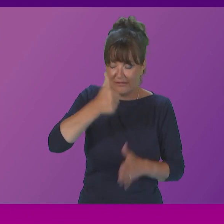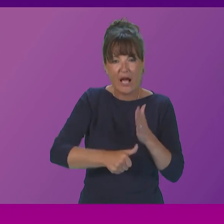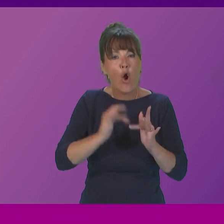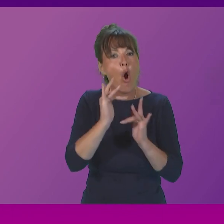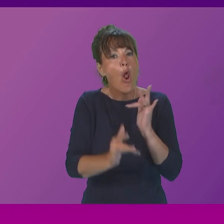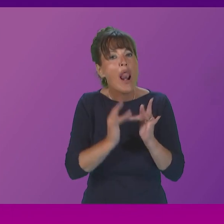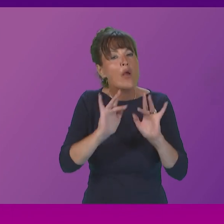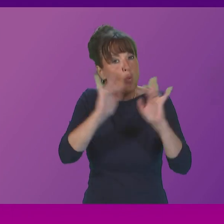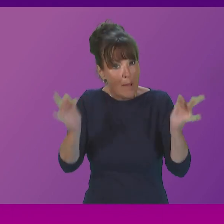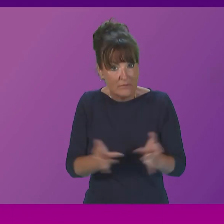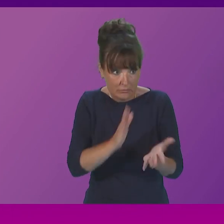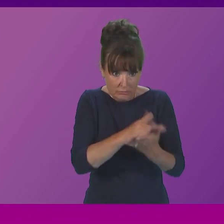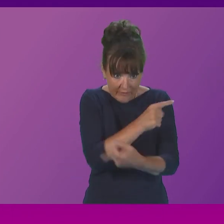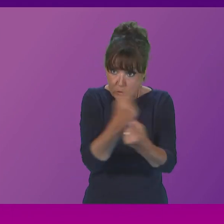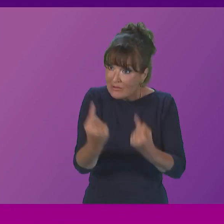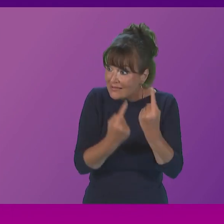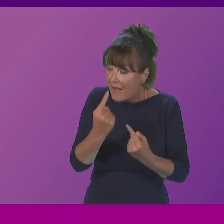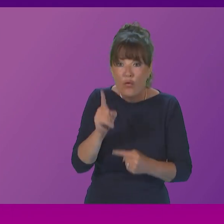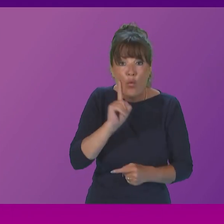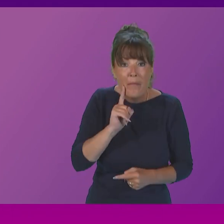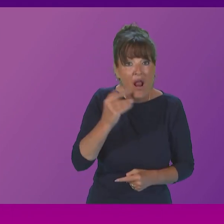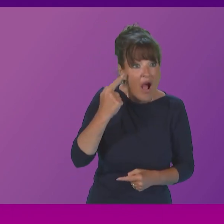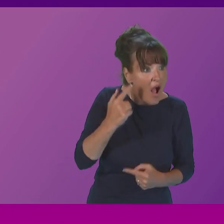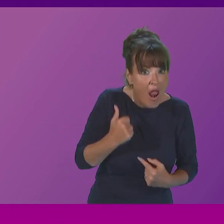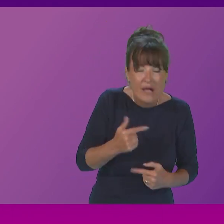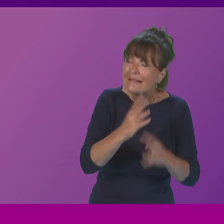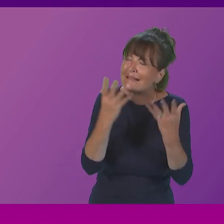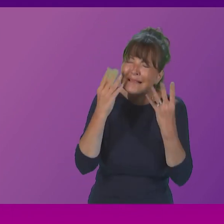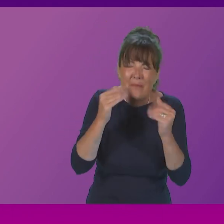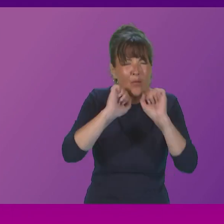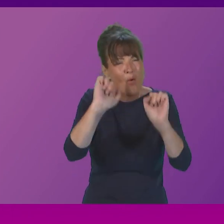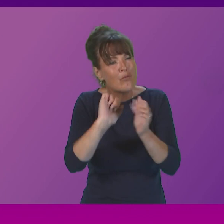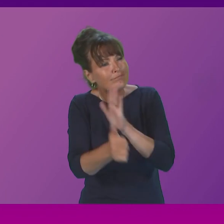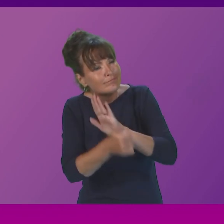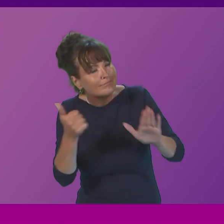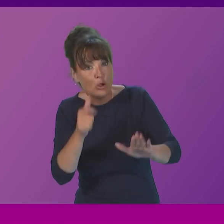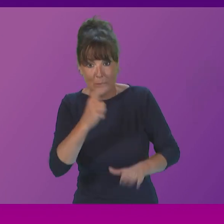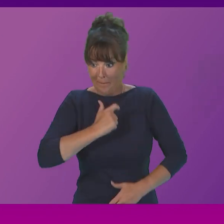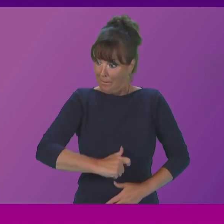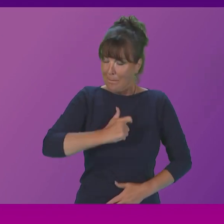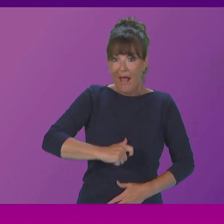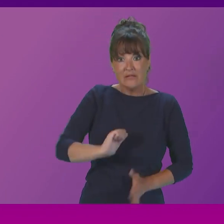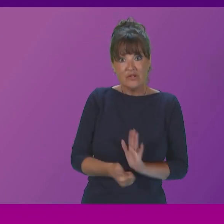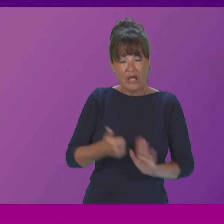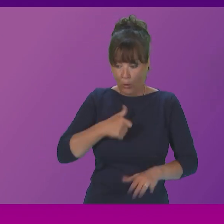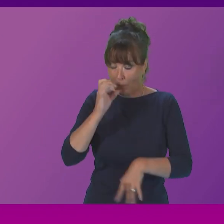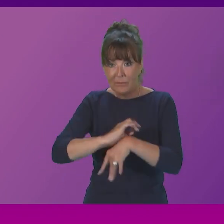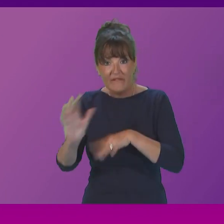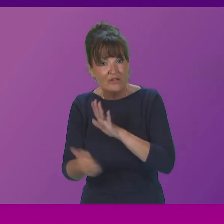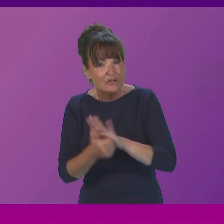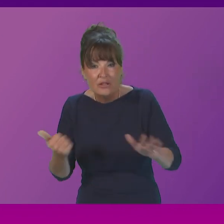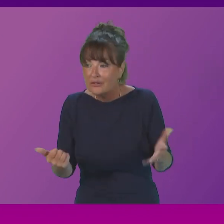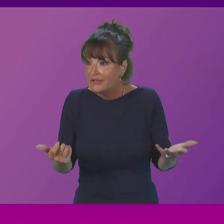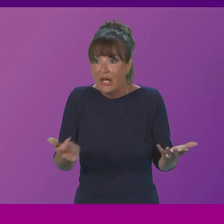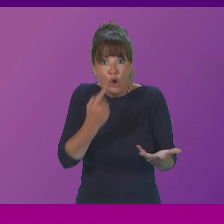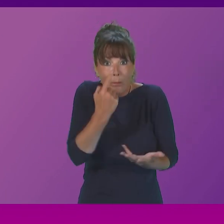you're a woman of colour in this room right now, it doesn't matter what your expertise are. The expertise could be personal. They could be in your professional life. They might